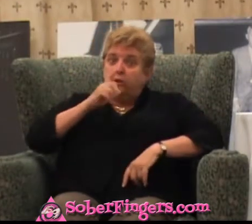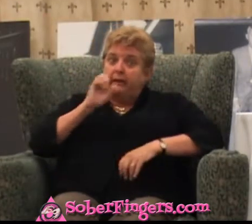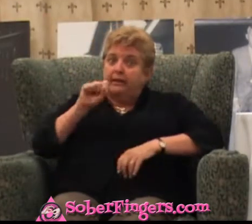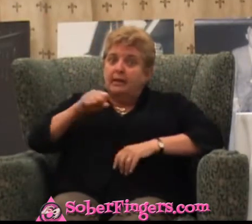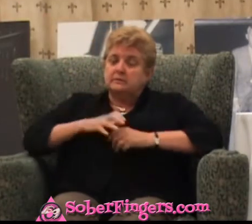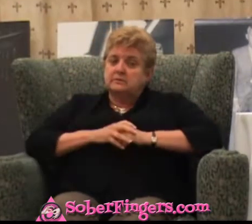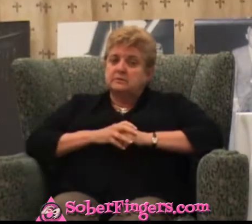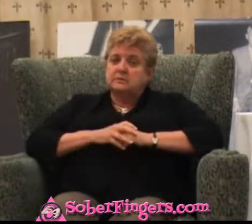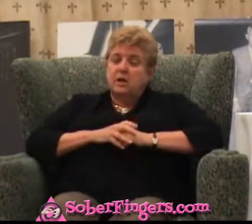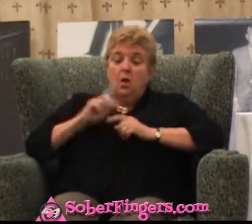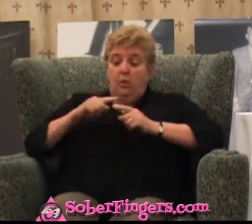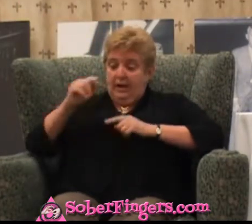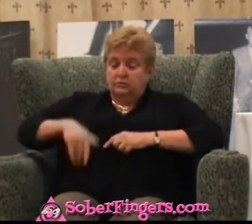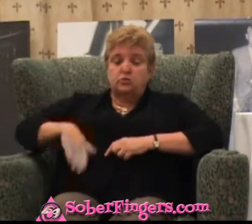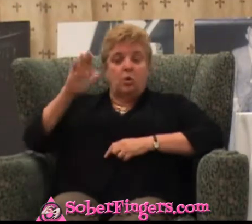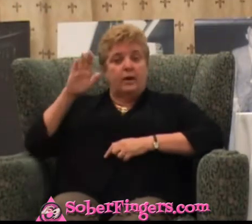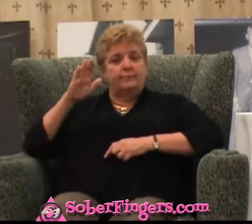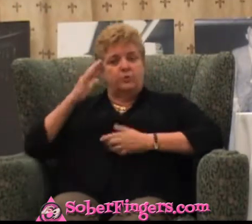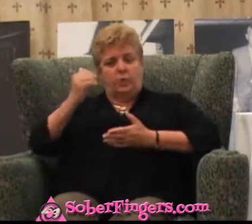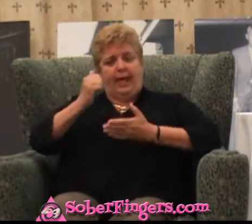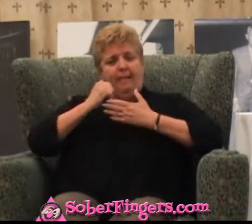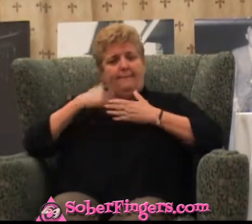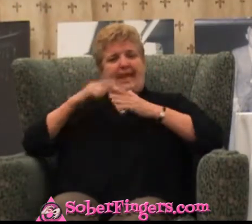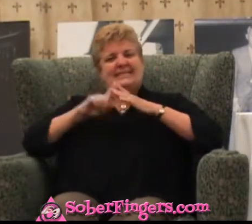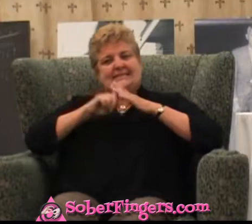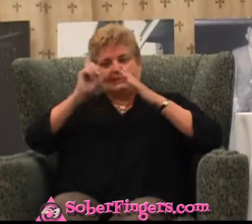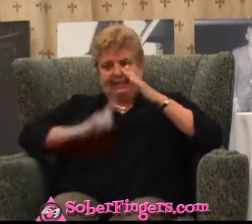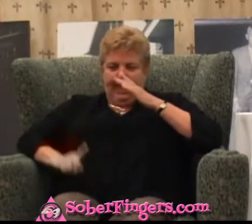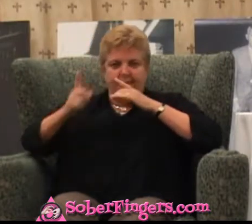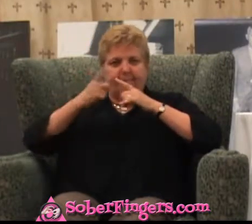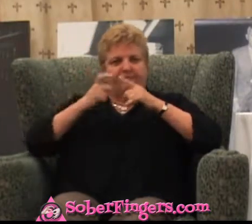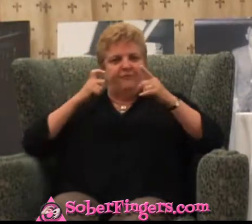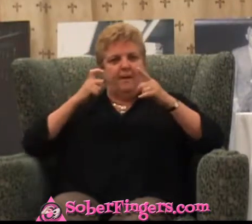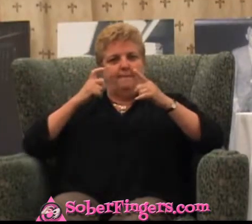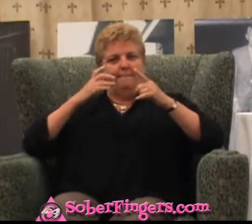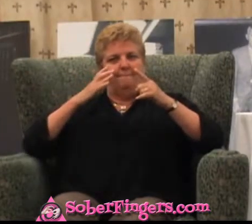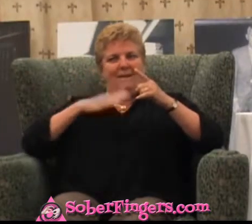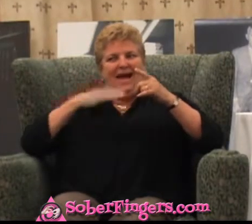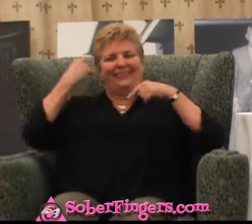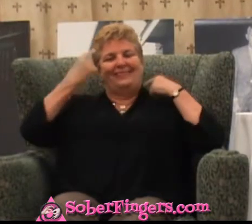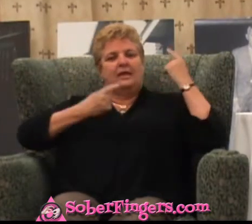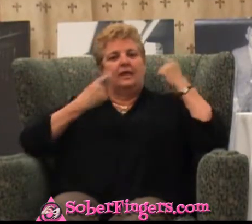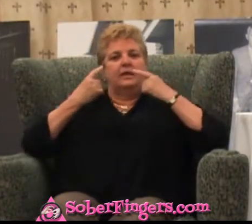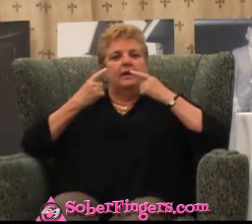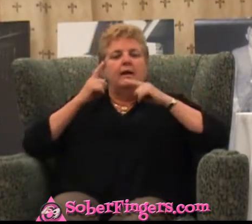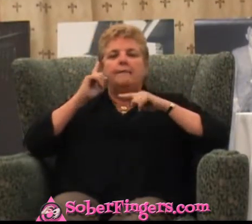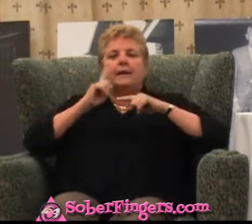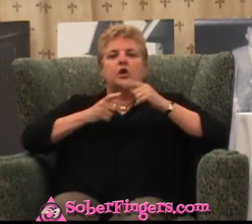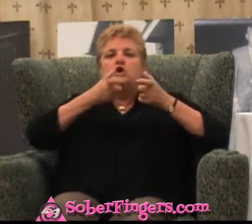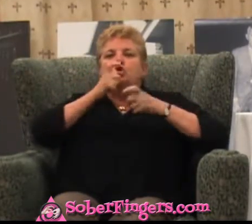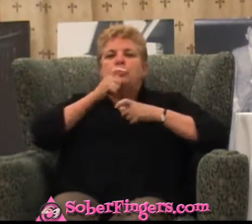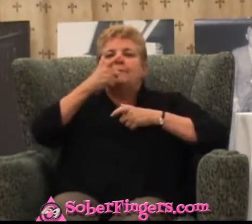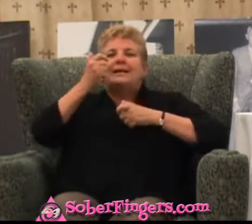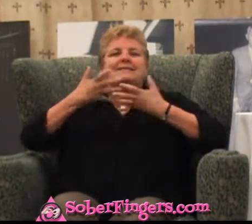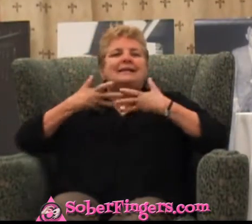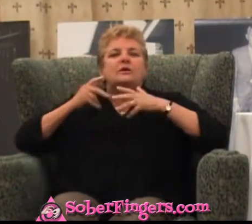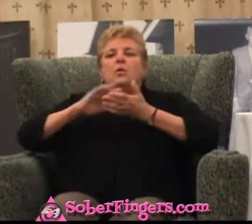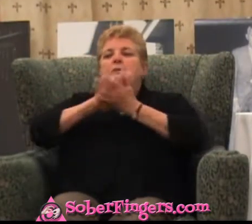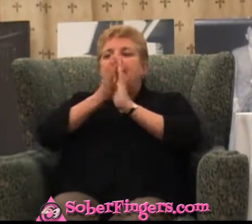When I was growing up, man, to help me escape from the prison of my thinking. But I could not drink because I did not want to become my father.